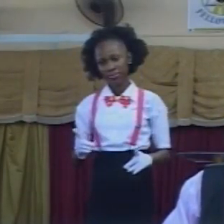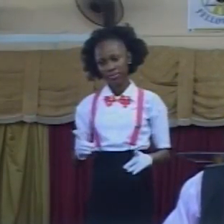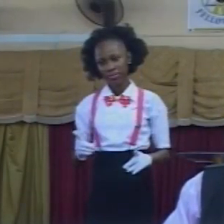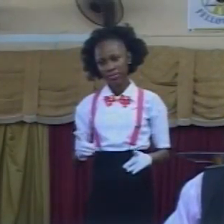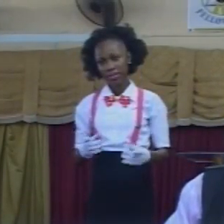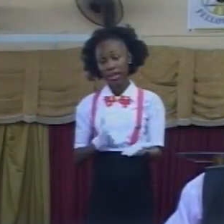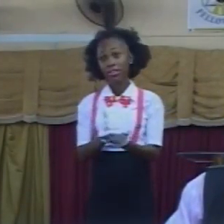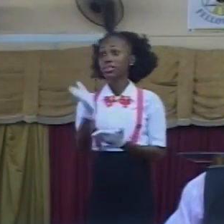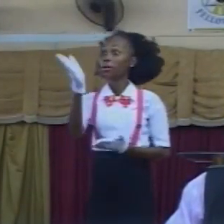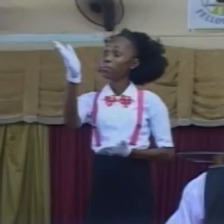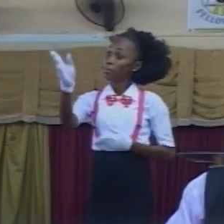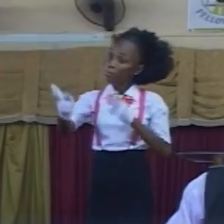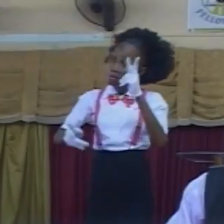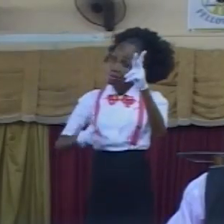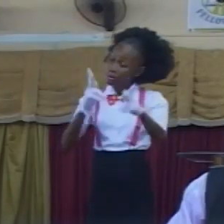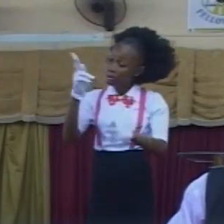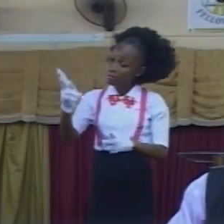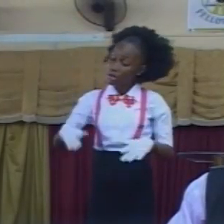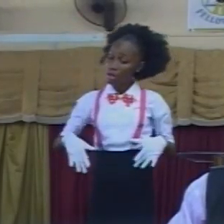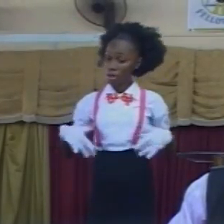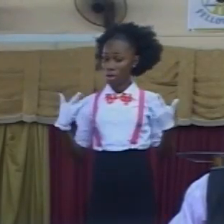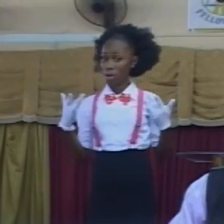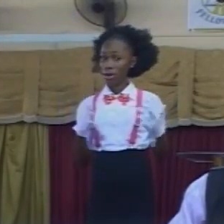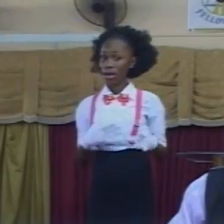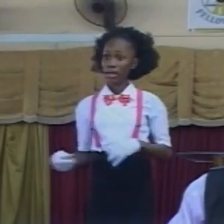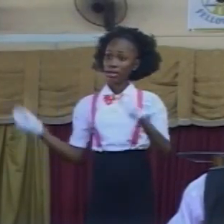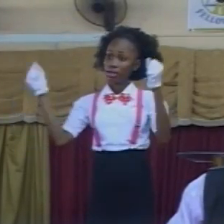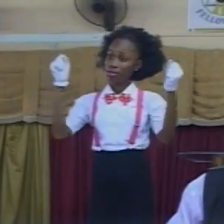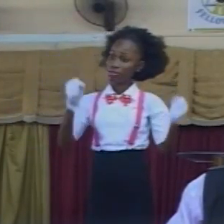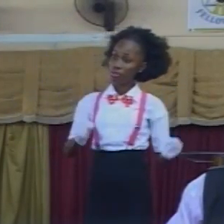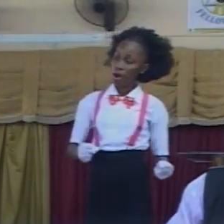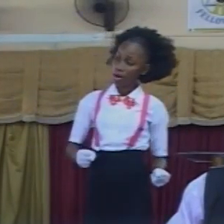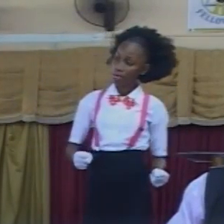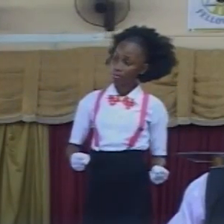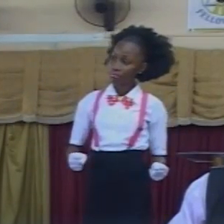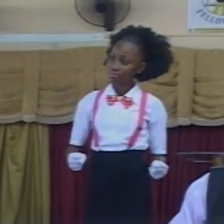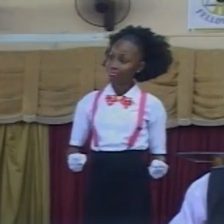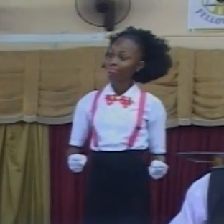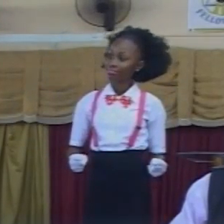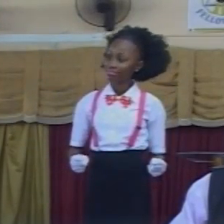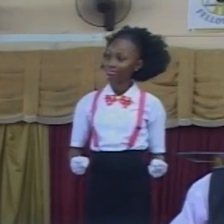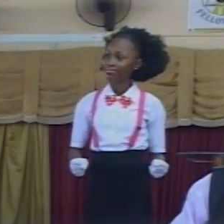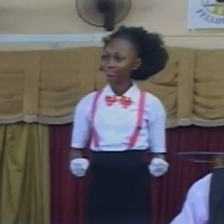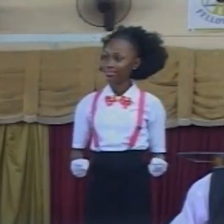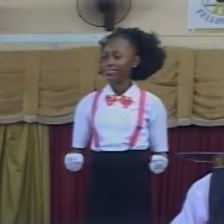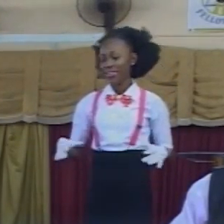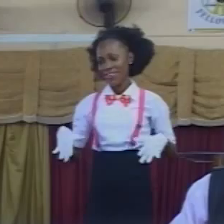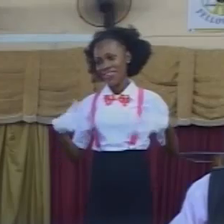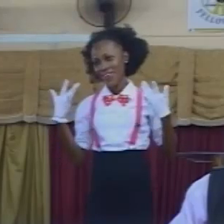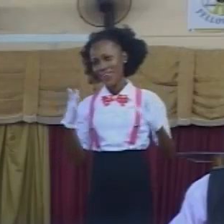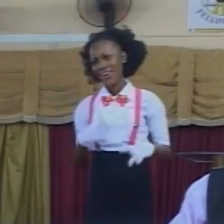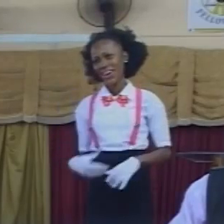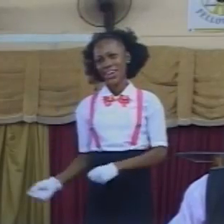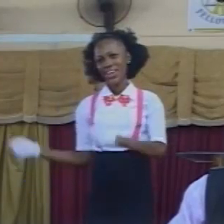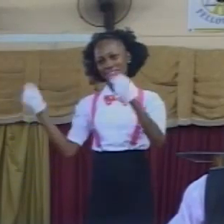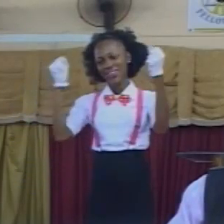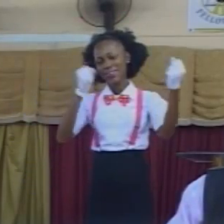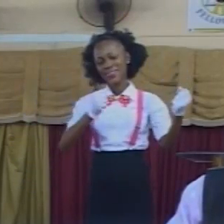some people, young and strong. That's why he's calling you young people, because you're young and you're strong.